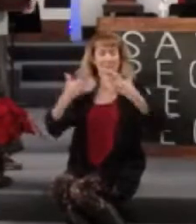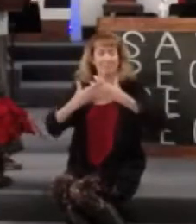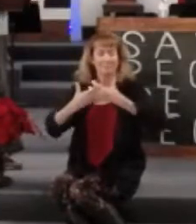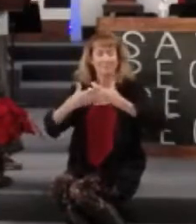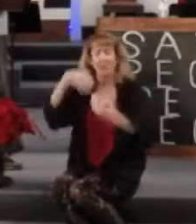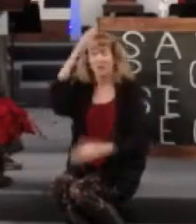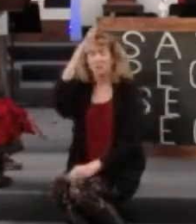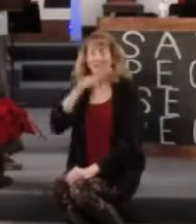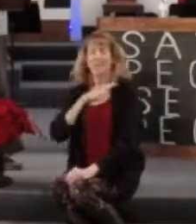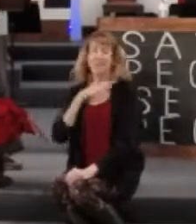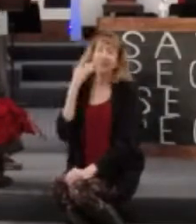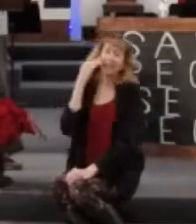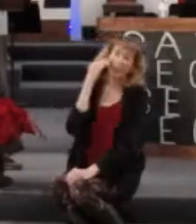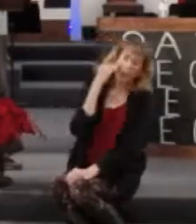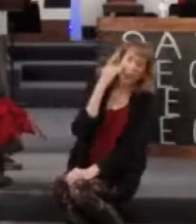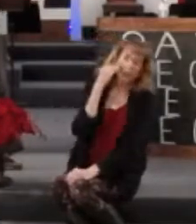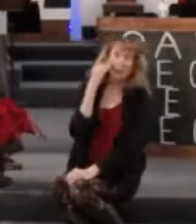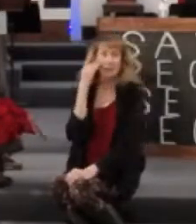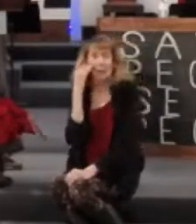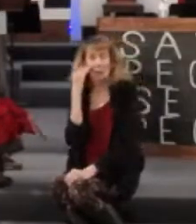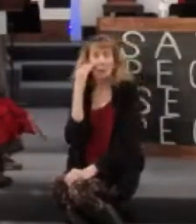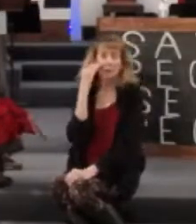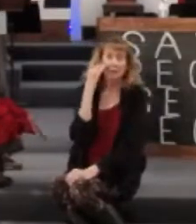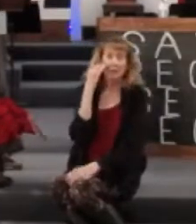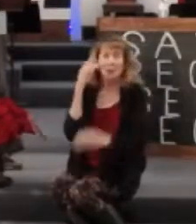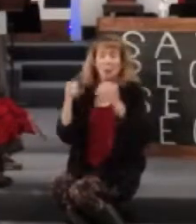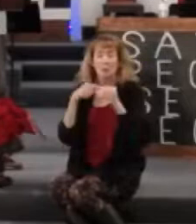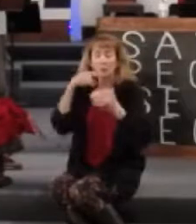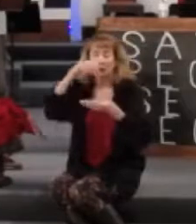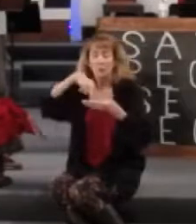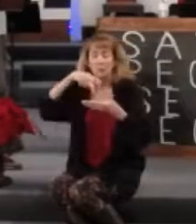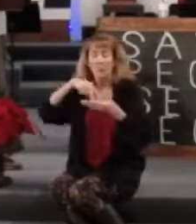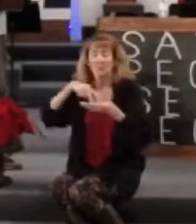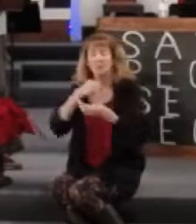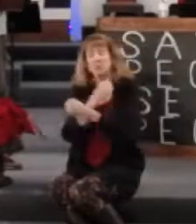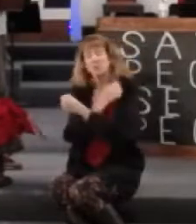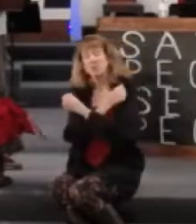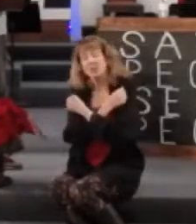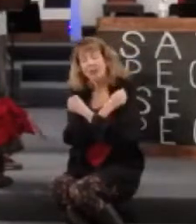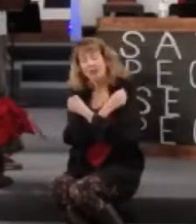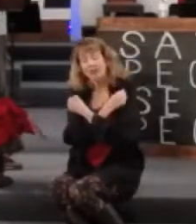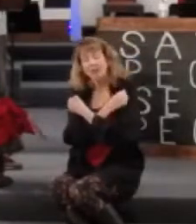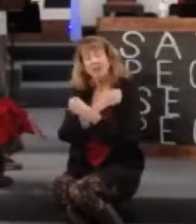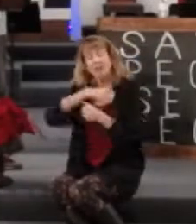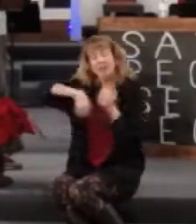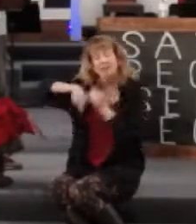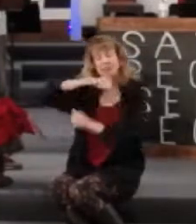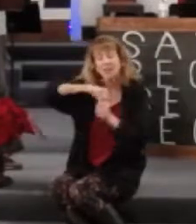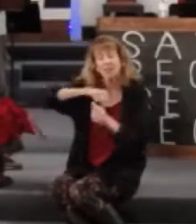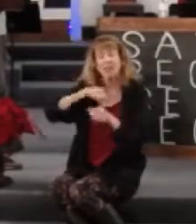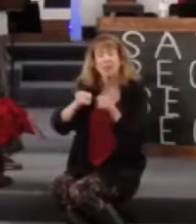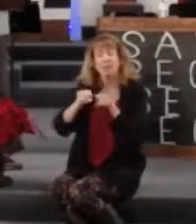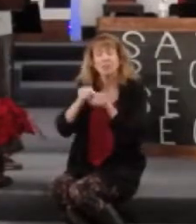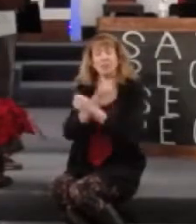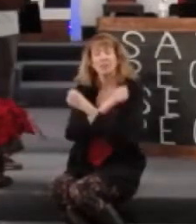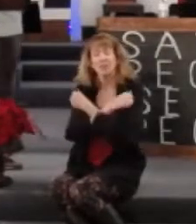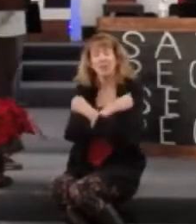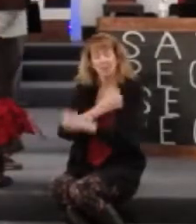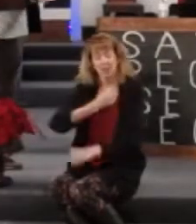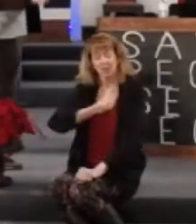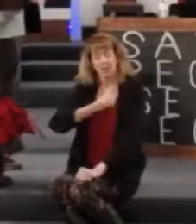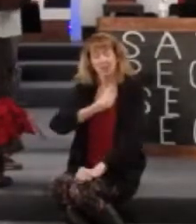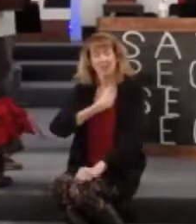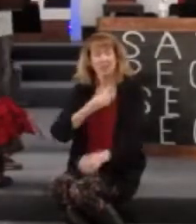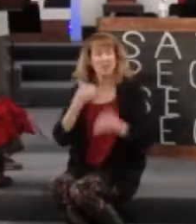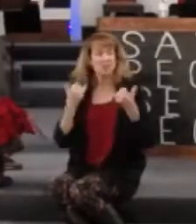I know that when we read to love as we love ourselves, in our culture